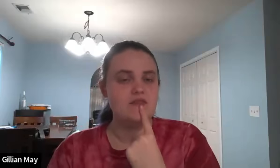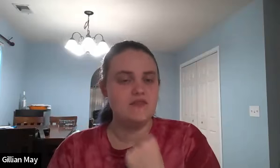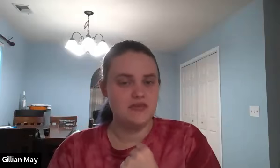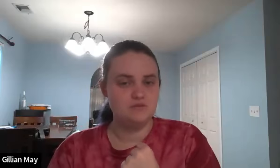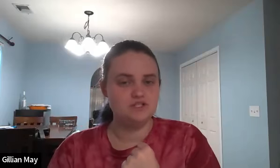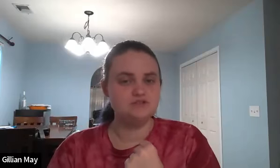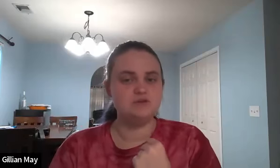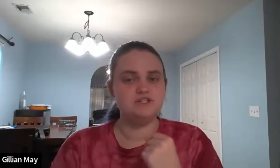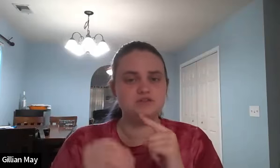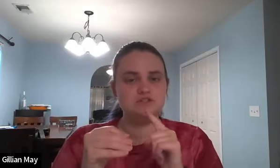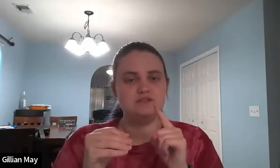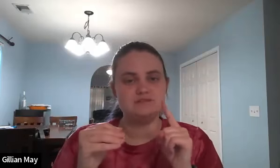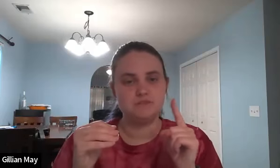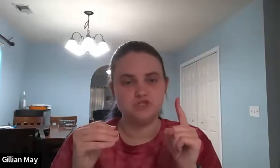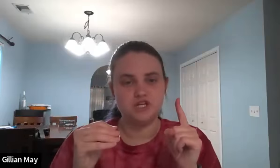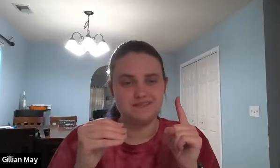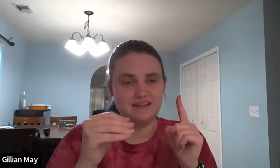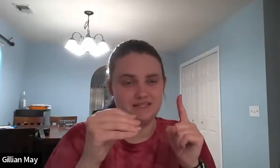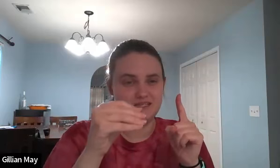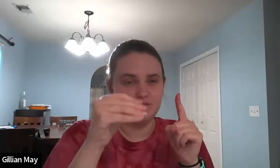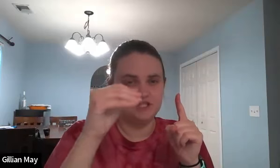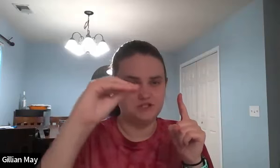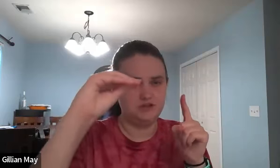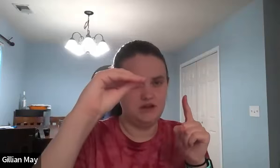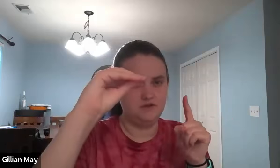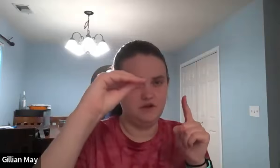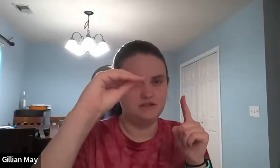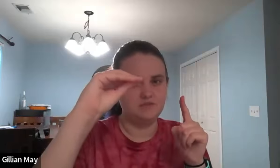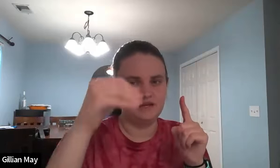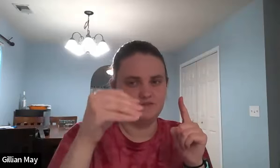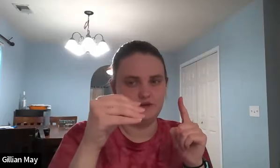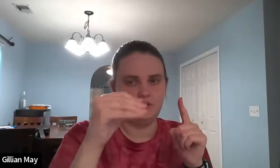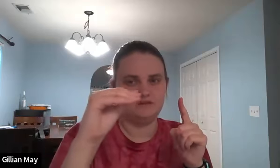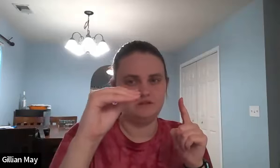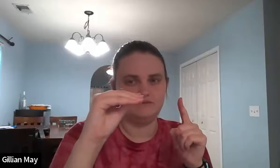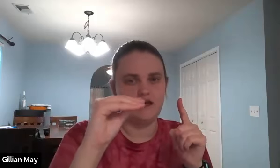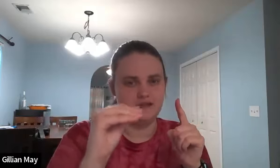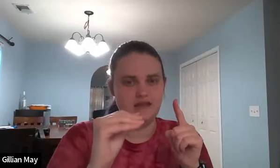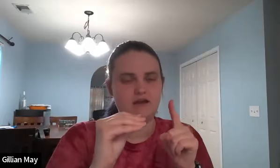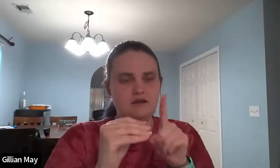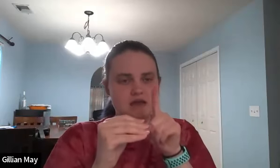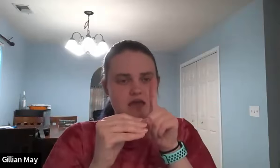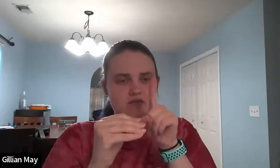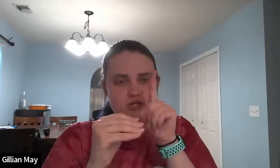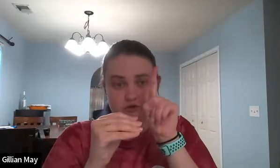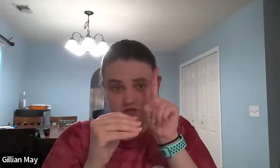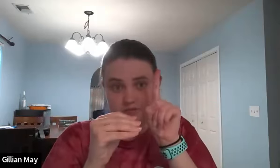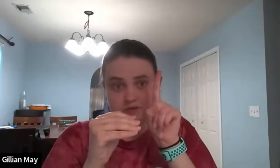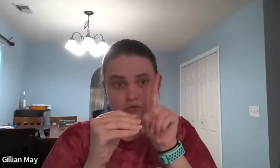And then what you'll do is you'll do this motion of slicing, which you have your non-dominant kind of in a weird little flat. Yeah. And then your dominant pointer